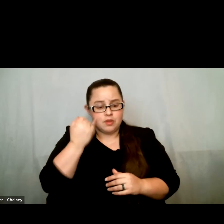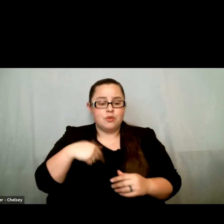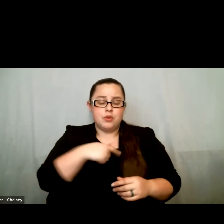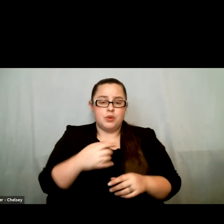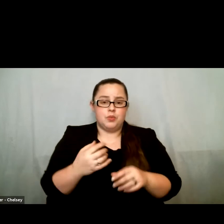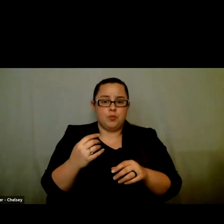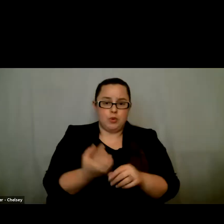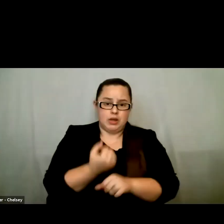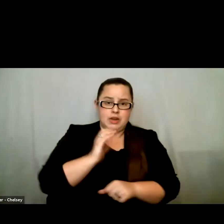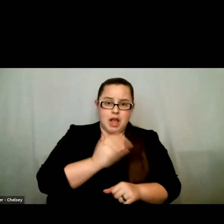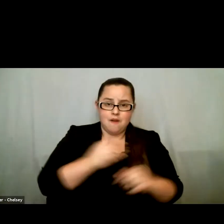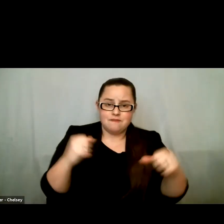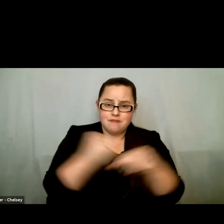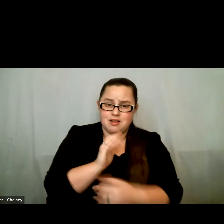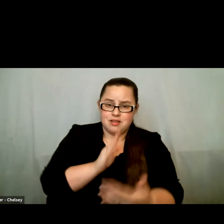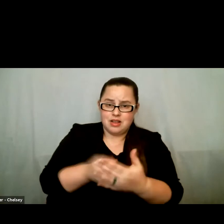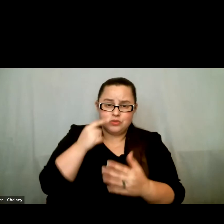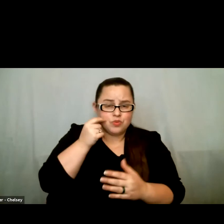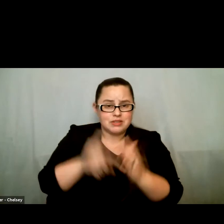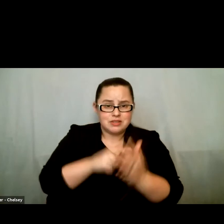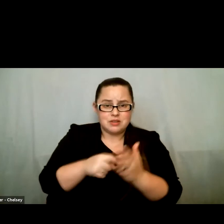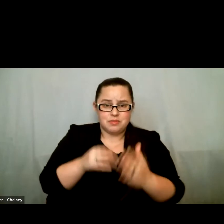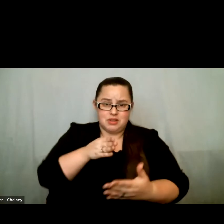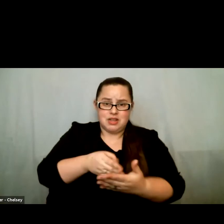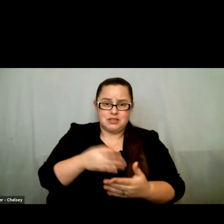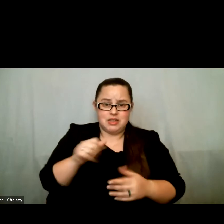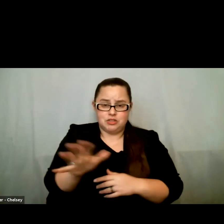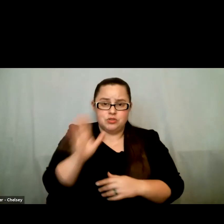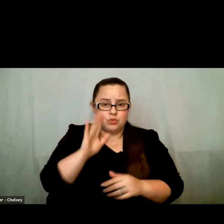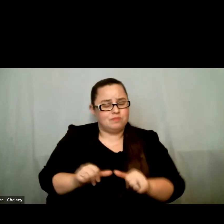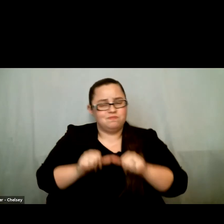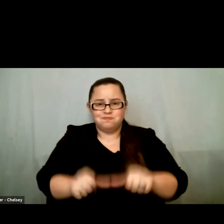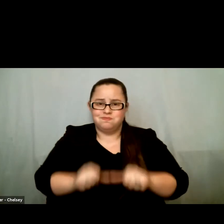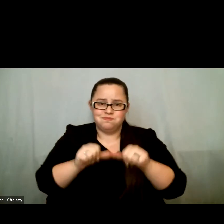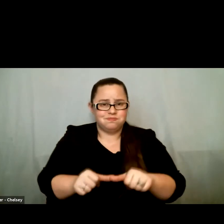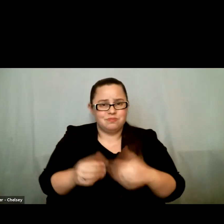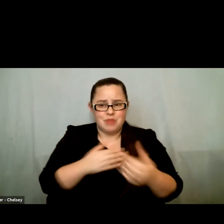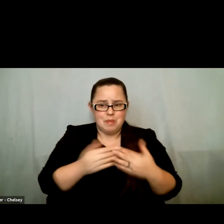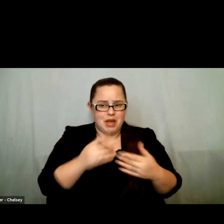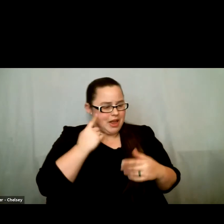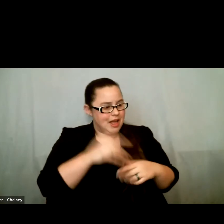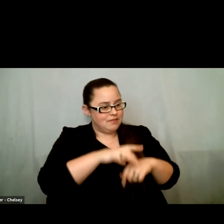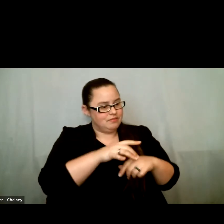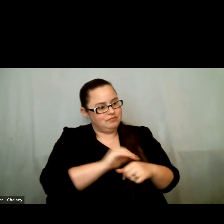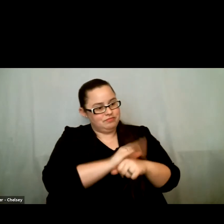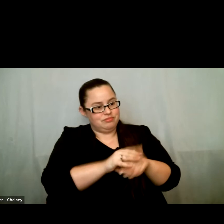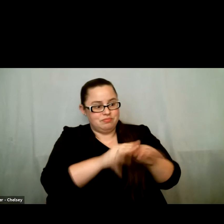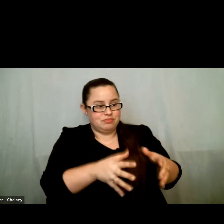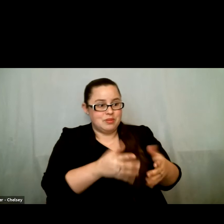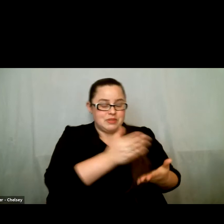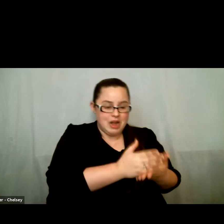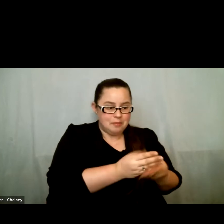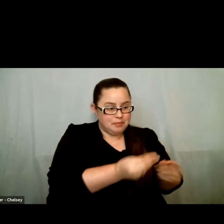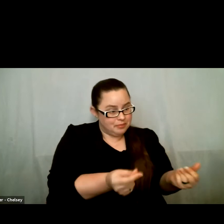fight against racism against Asian will continue much longer. But I hope that changes will be coming